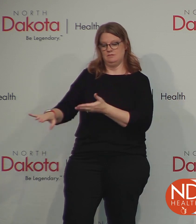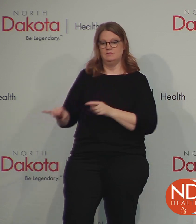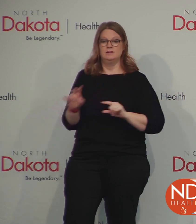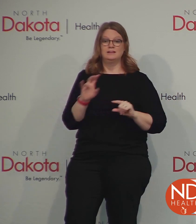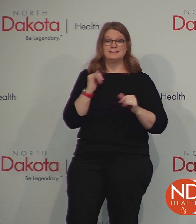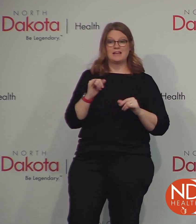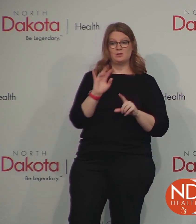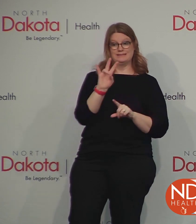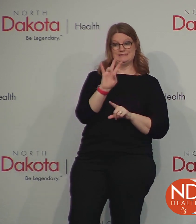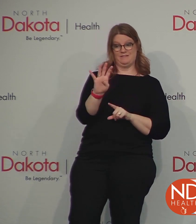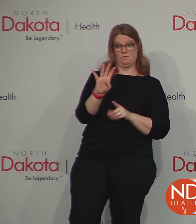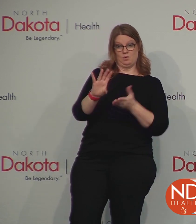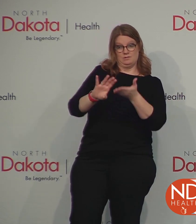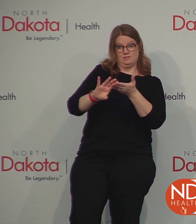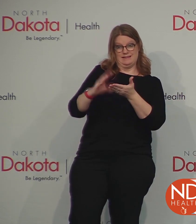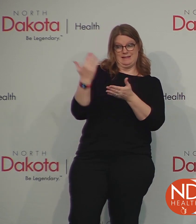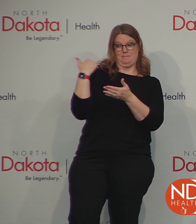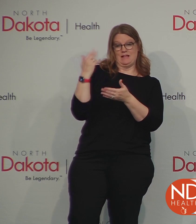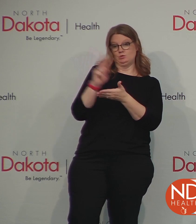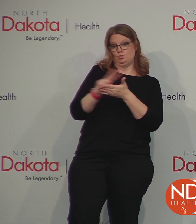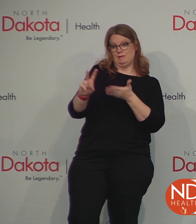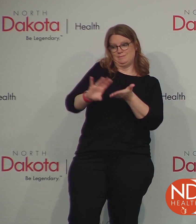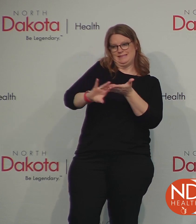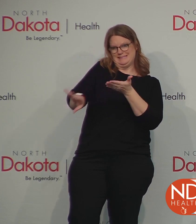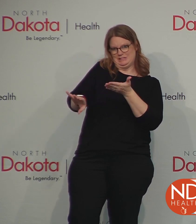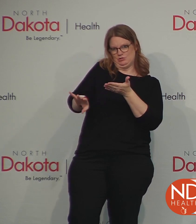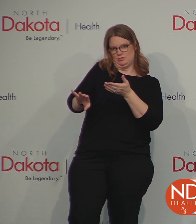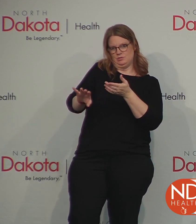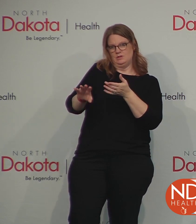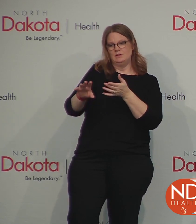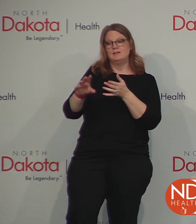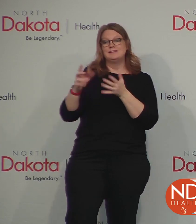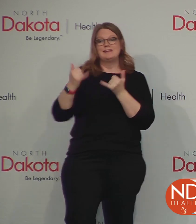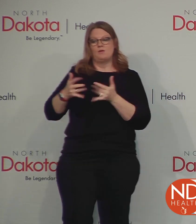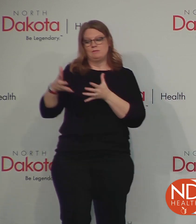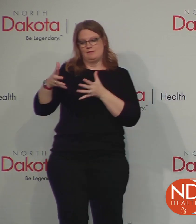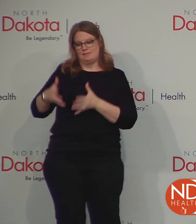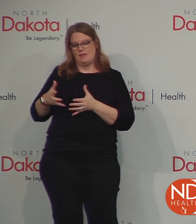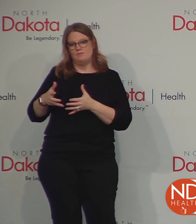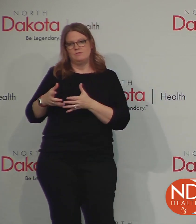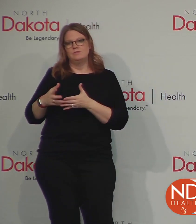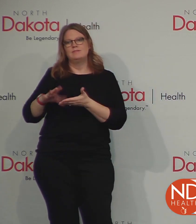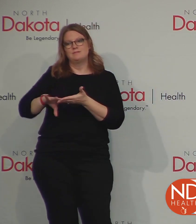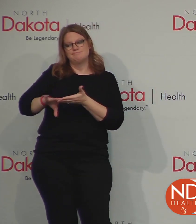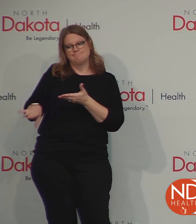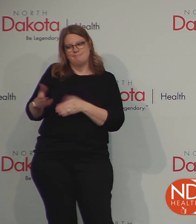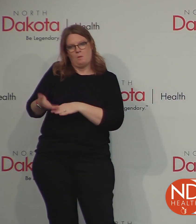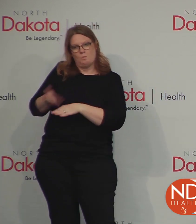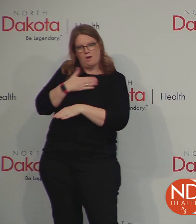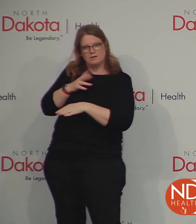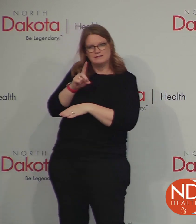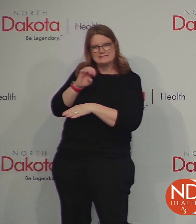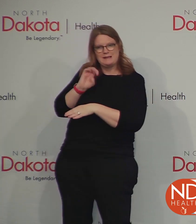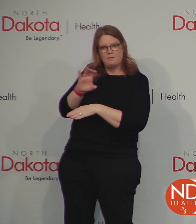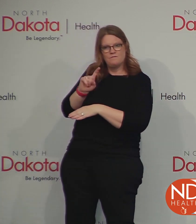been discharged in the past 2 weeks, and the remainder were discharged prior to December 1st.